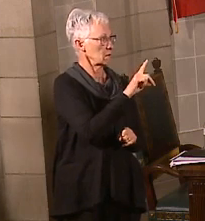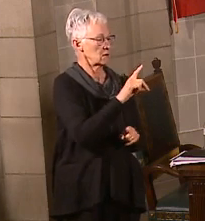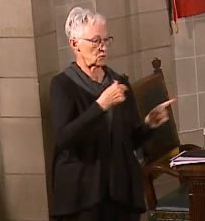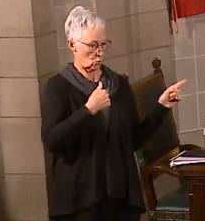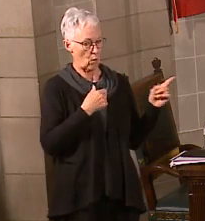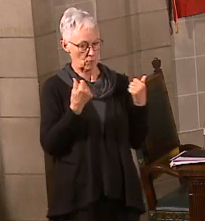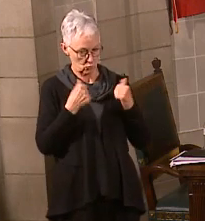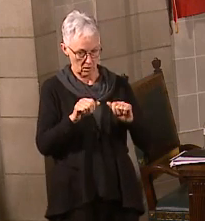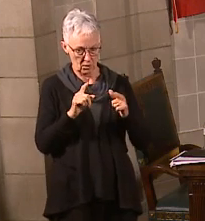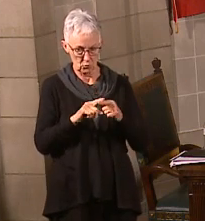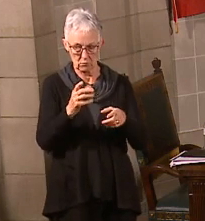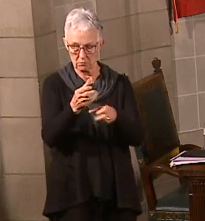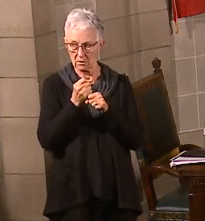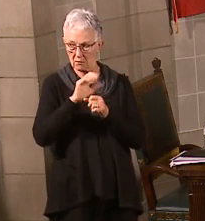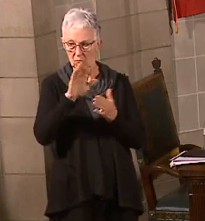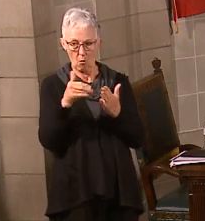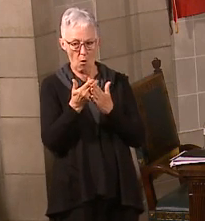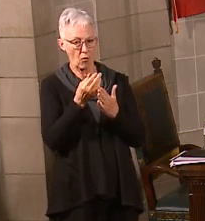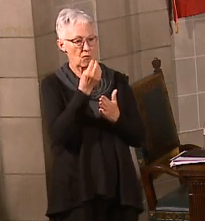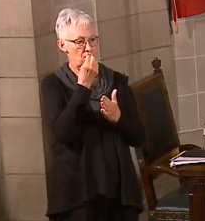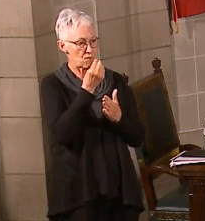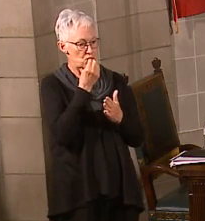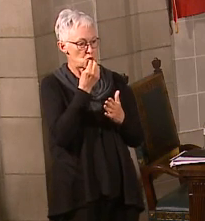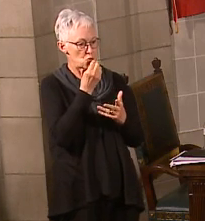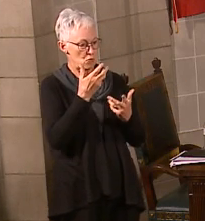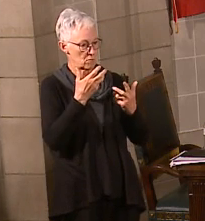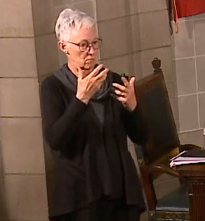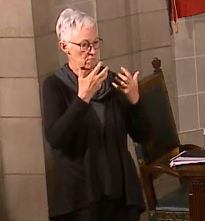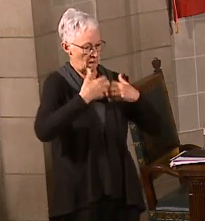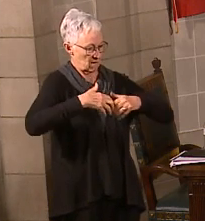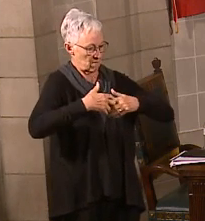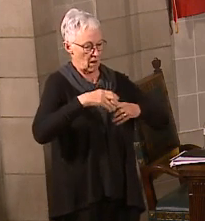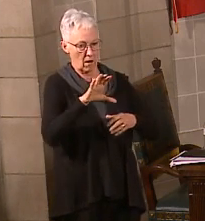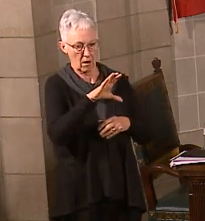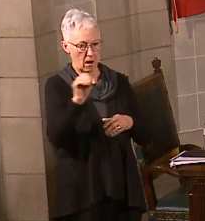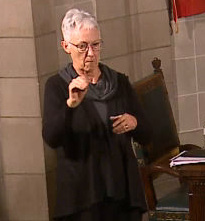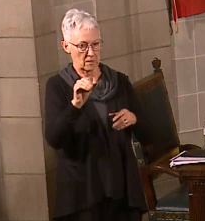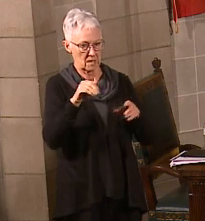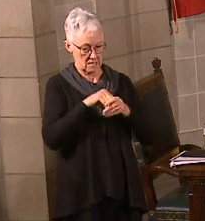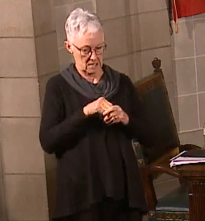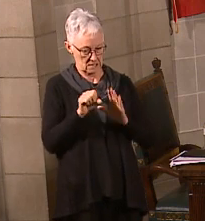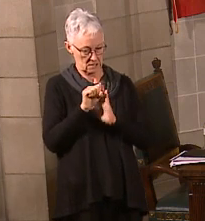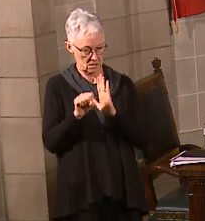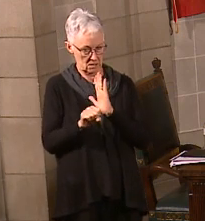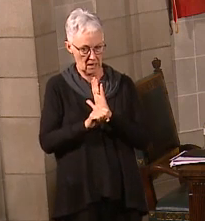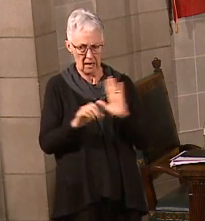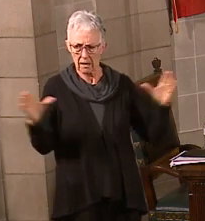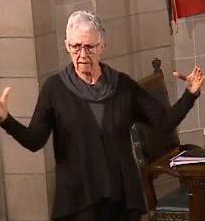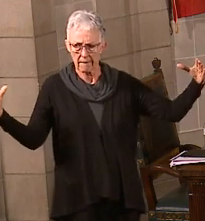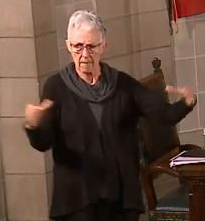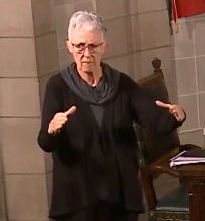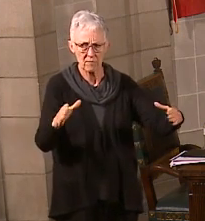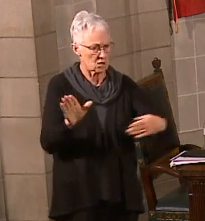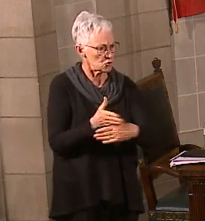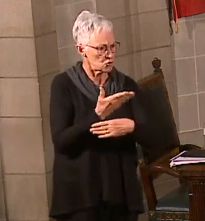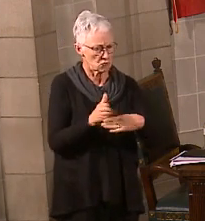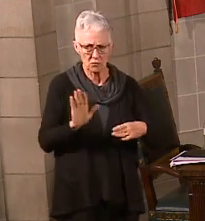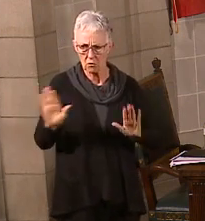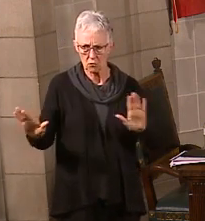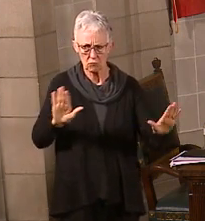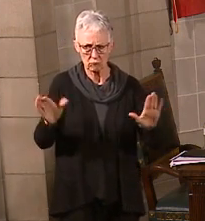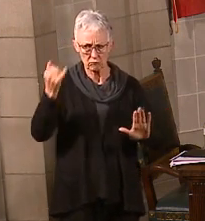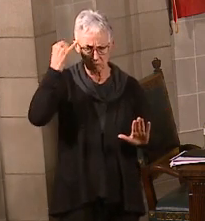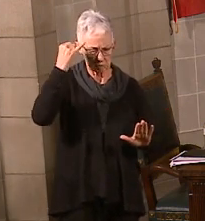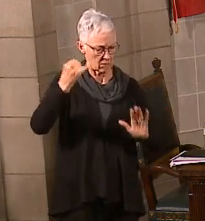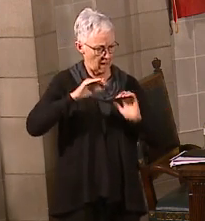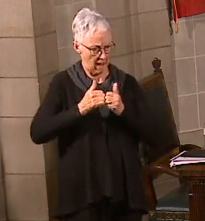processors together in the state to be able to share those best practices. It's not really a competitive thing, right? To make sure everybody's doing what they